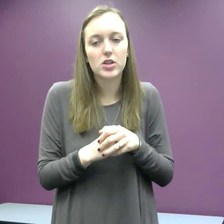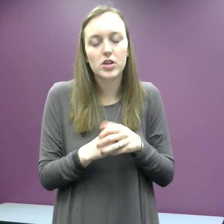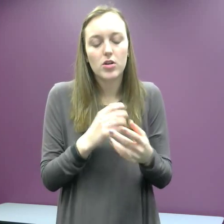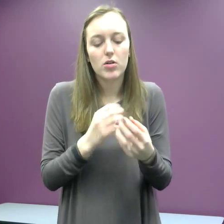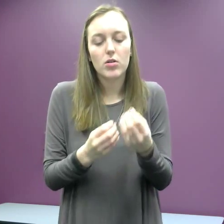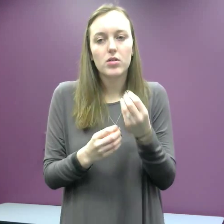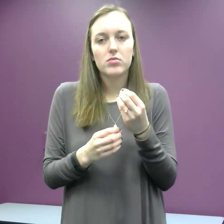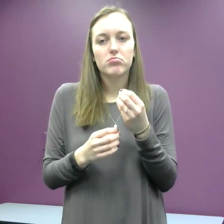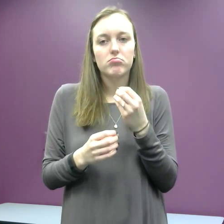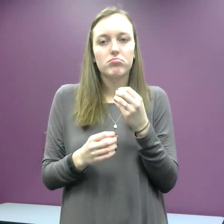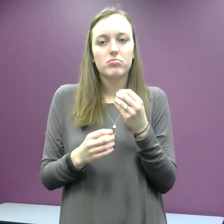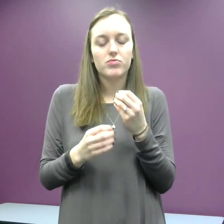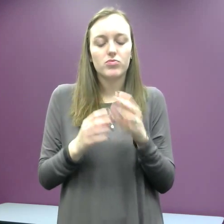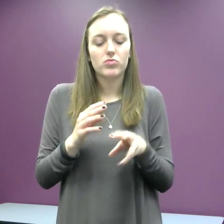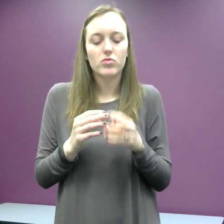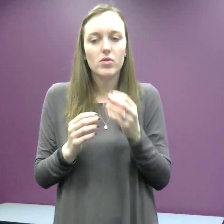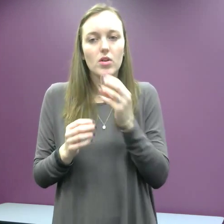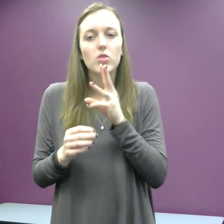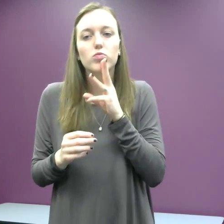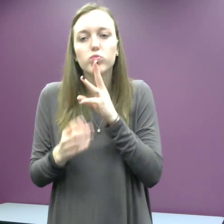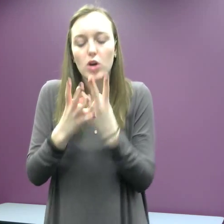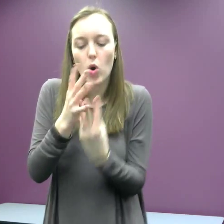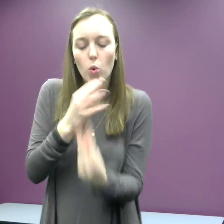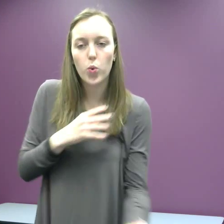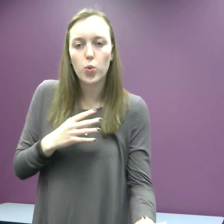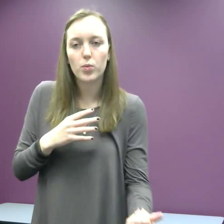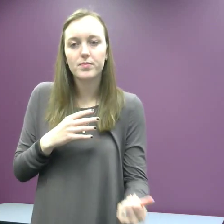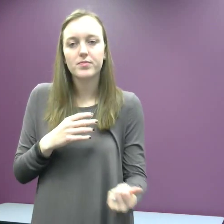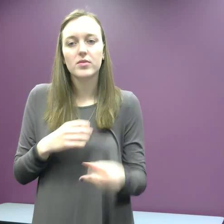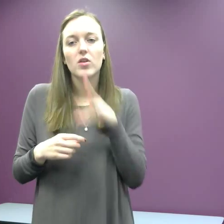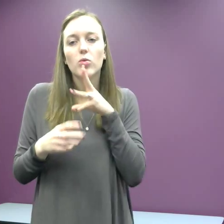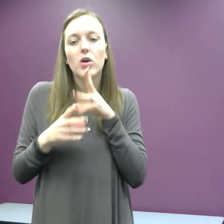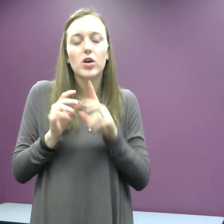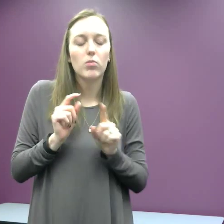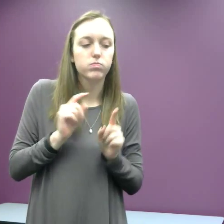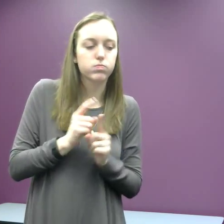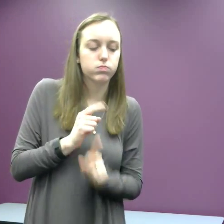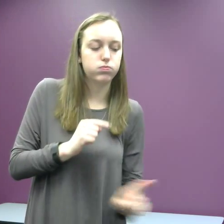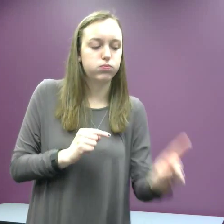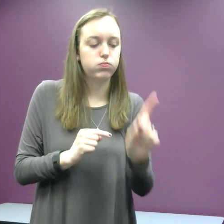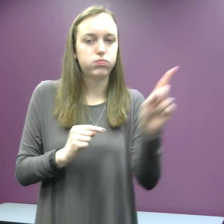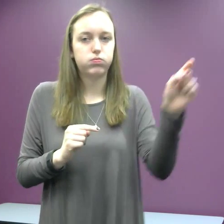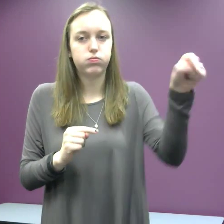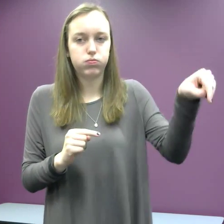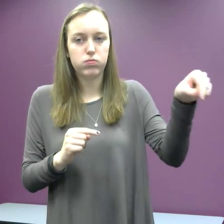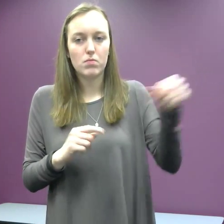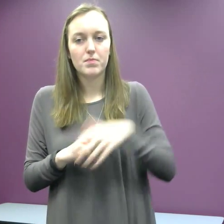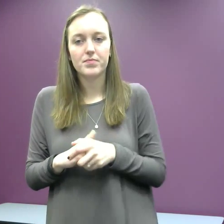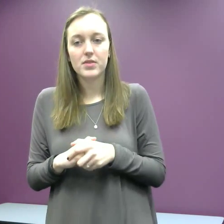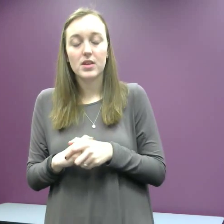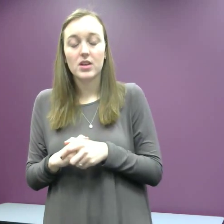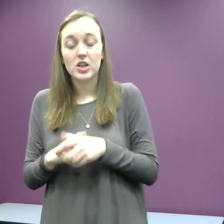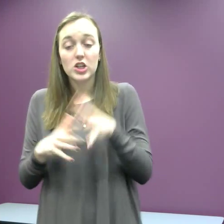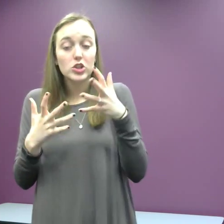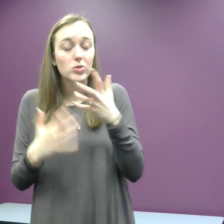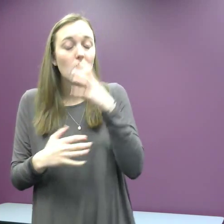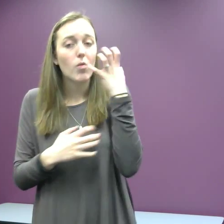returns the water to the pool or spa. So if you want to heat the spa, you need to have it set on draining